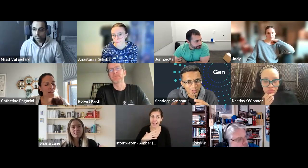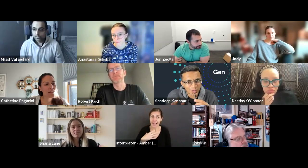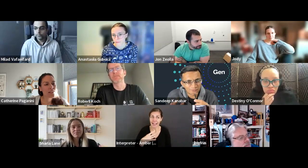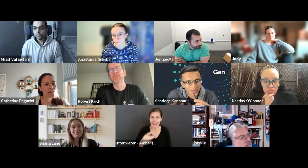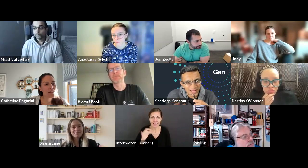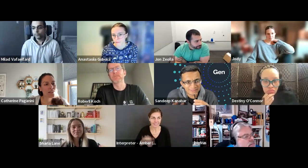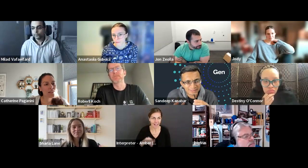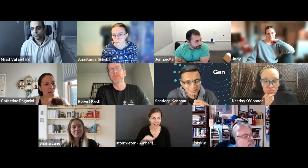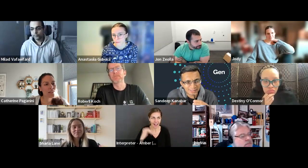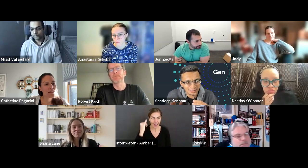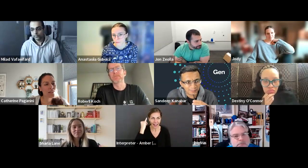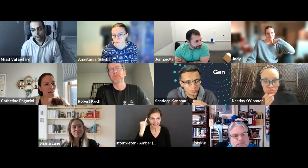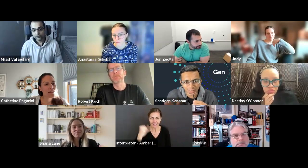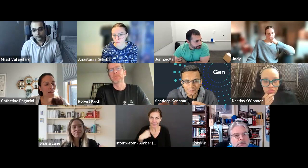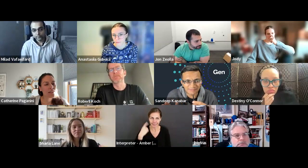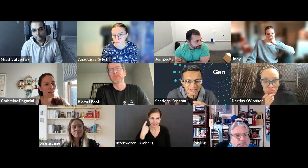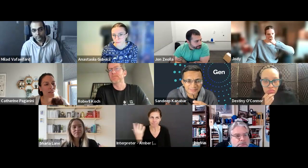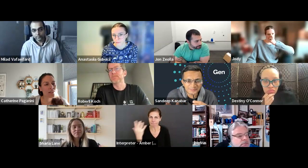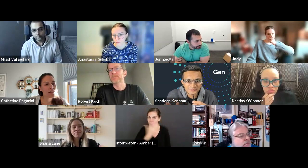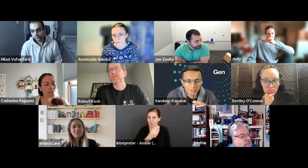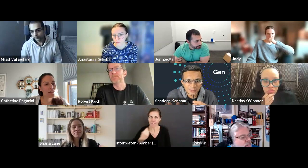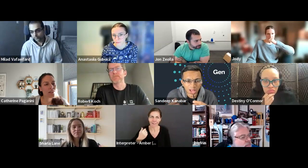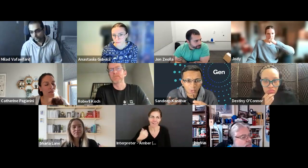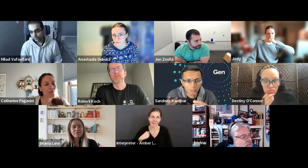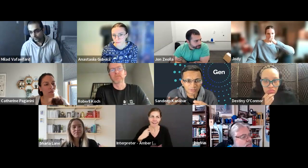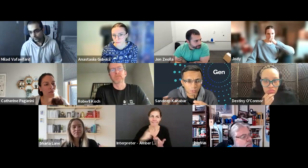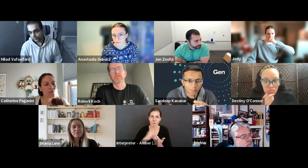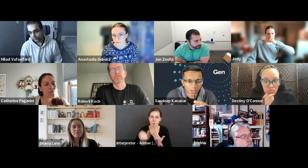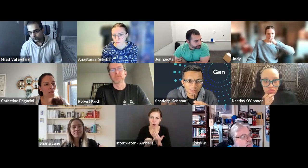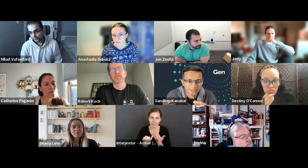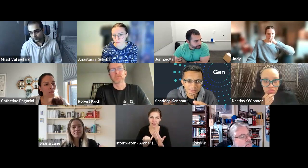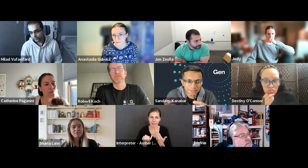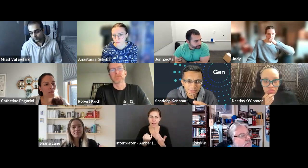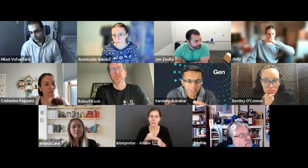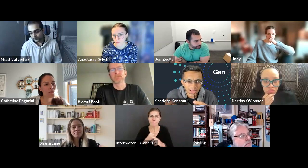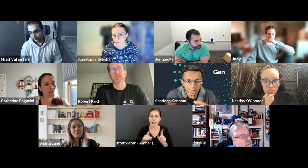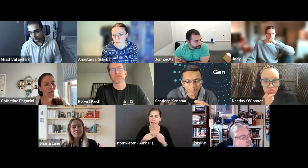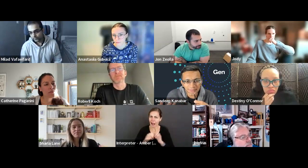beautiful of having this project pavilion. So how do we go about it?